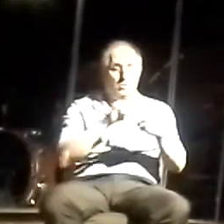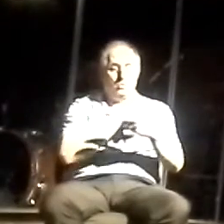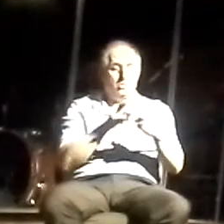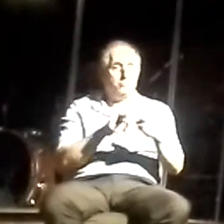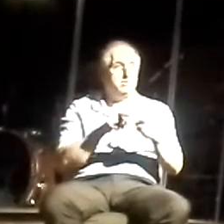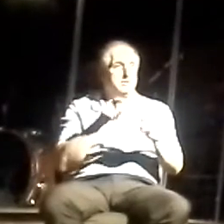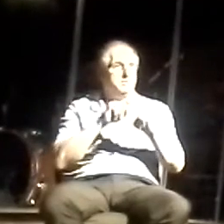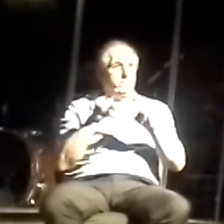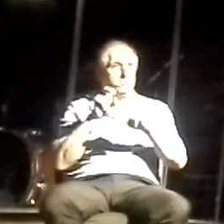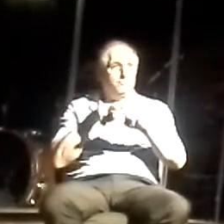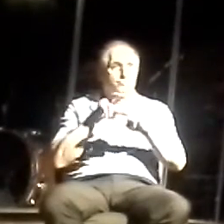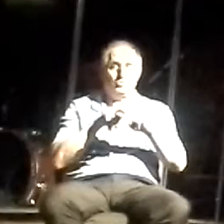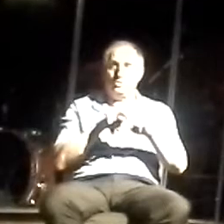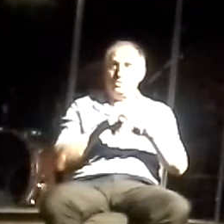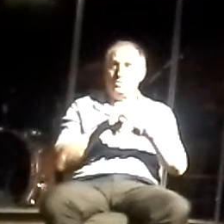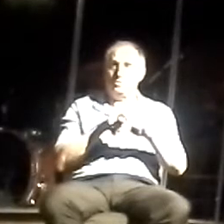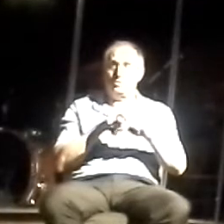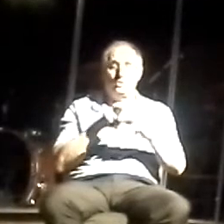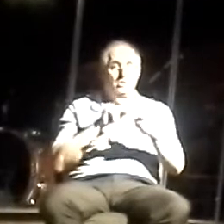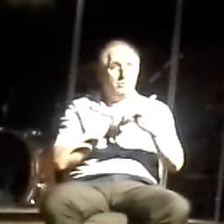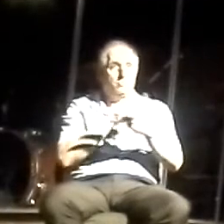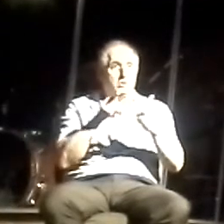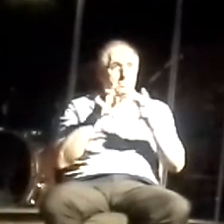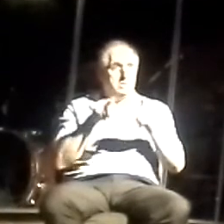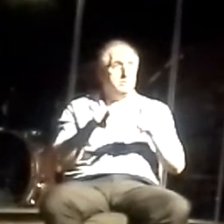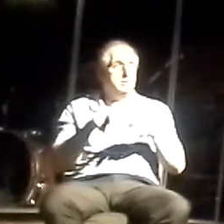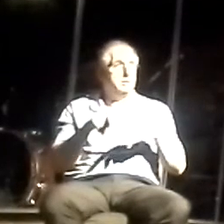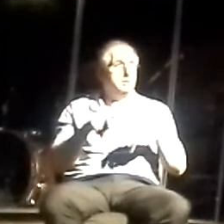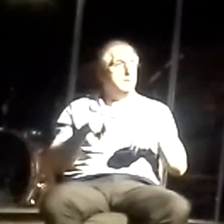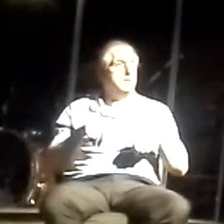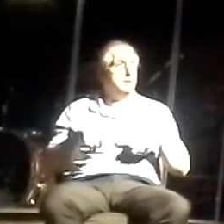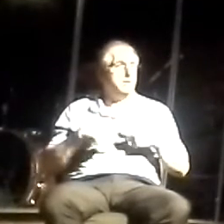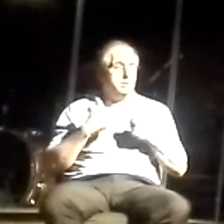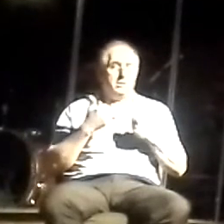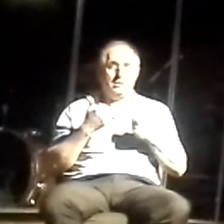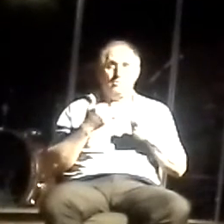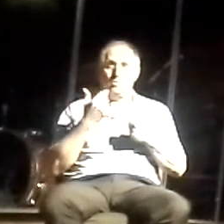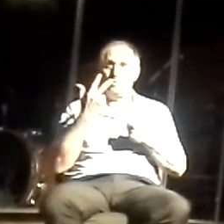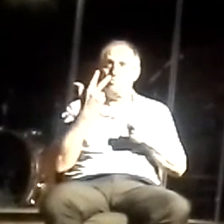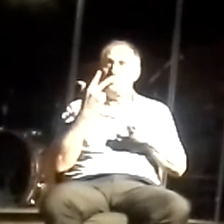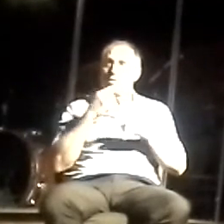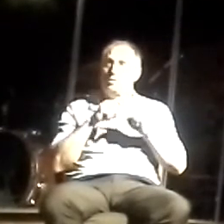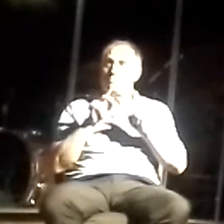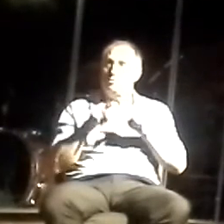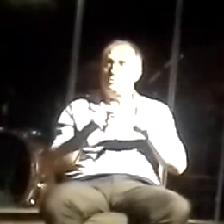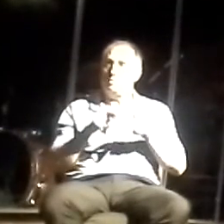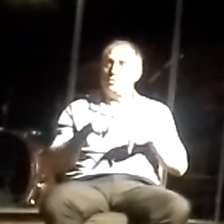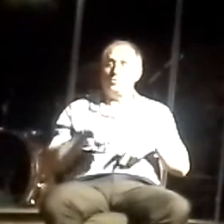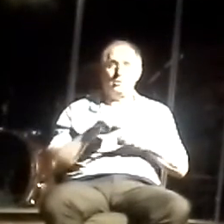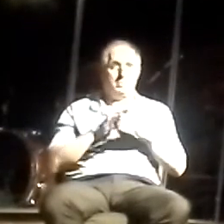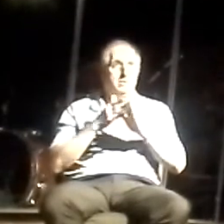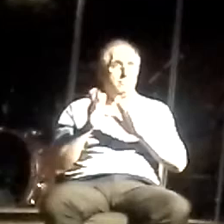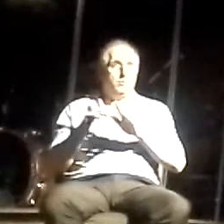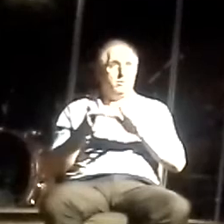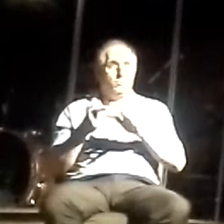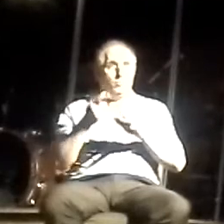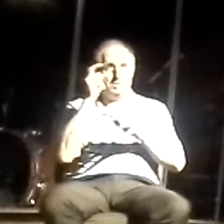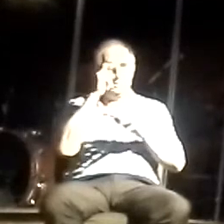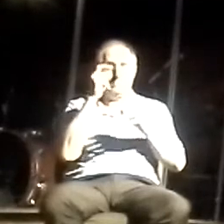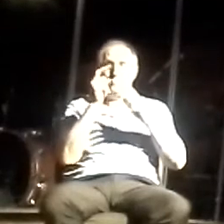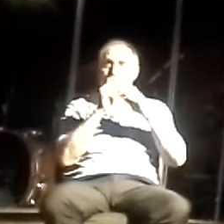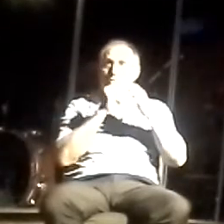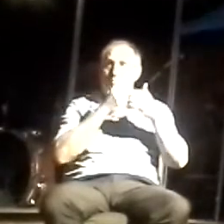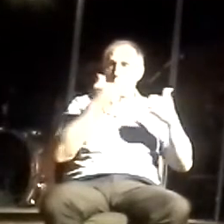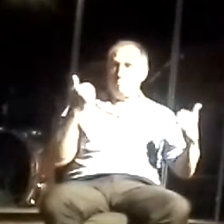different chairs and three different places that we sit in life. Three different people we become when we run away from wisdom.